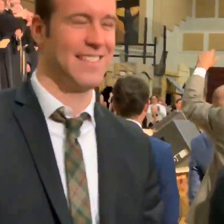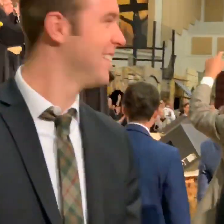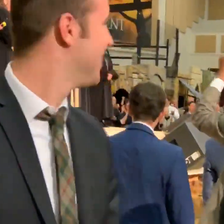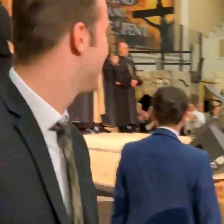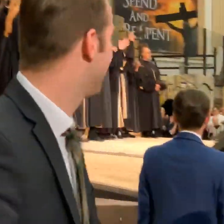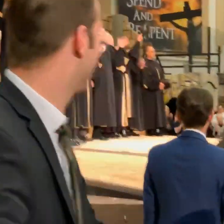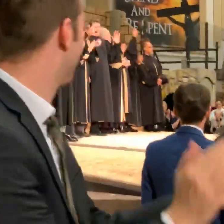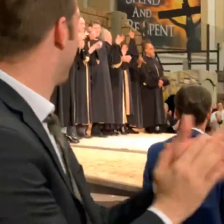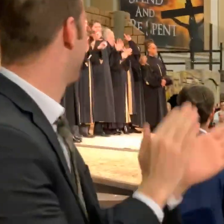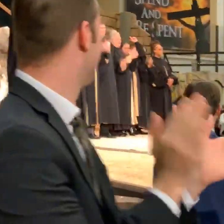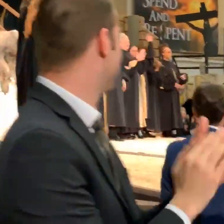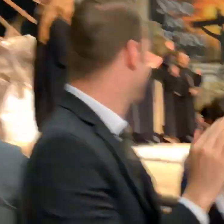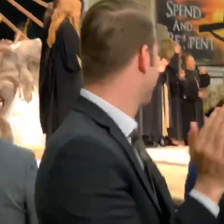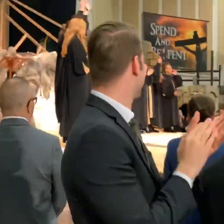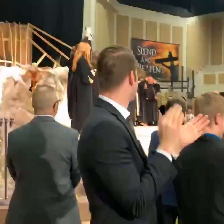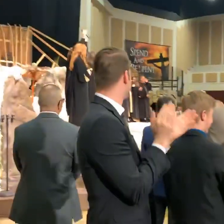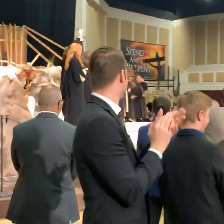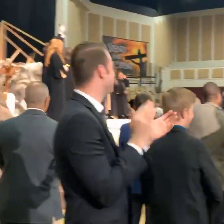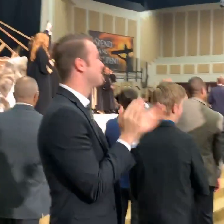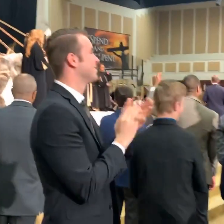Earth.